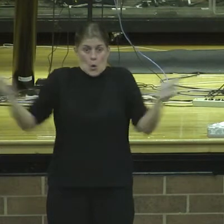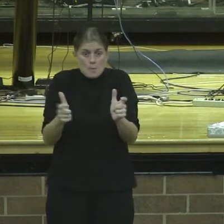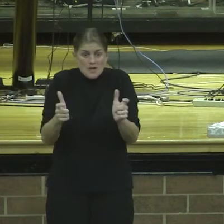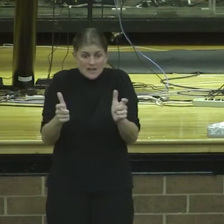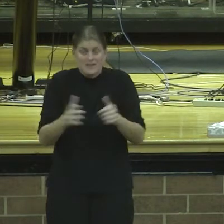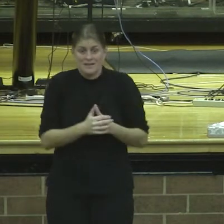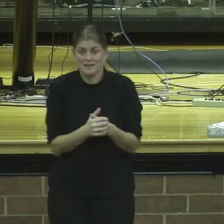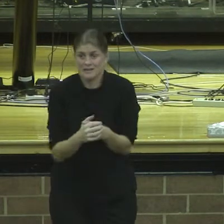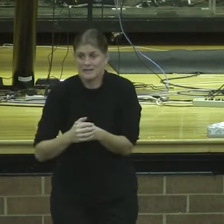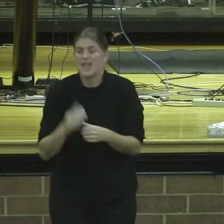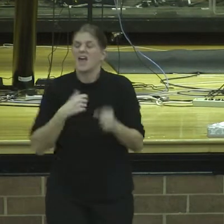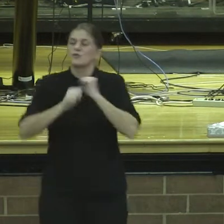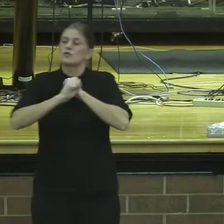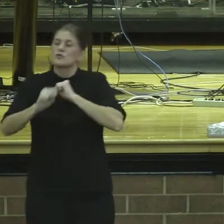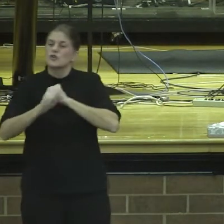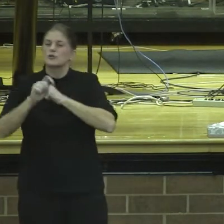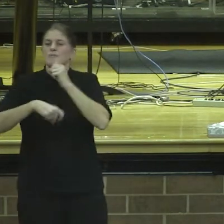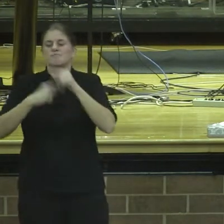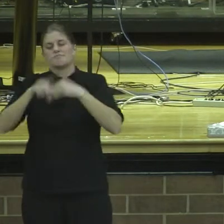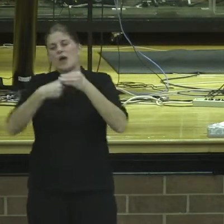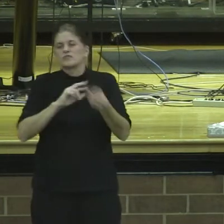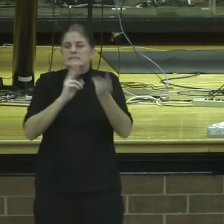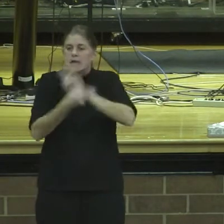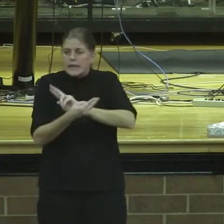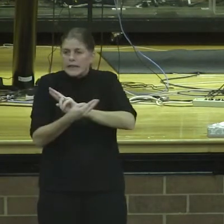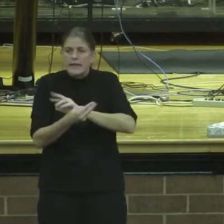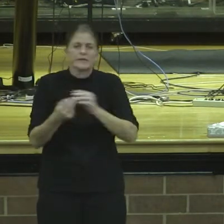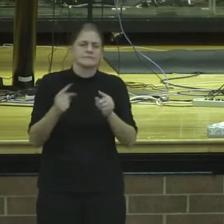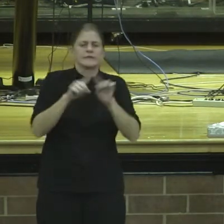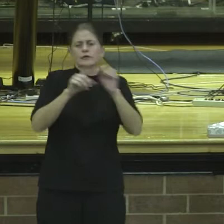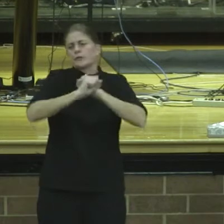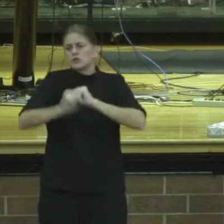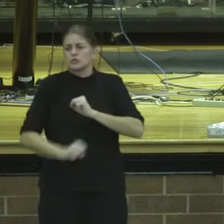those? Sometimes it's on recycling, reusing things. And they had one that was on exercise. It was